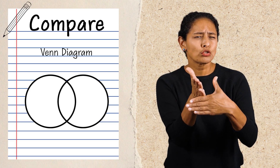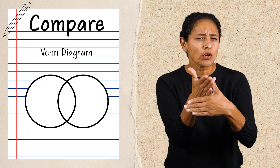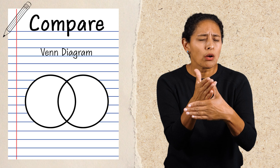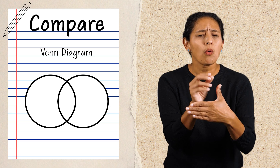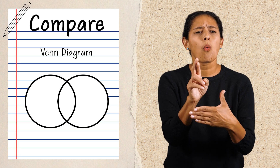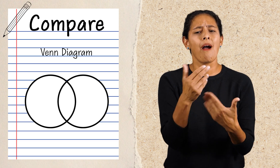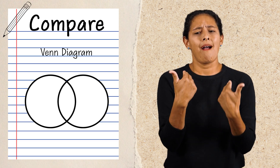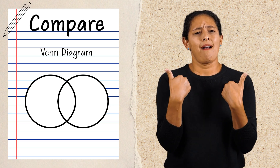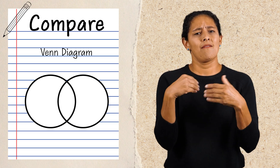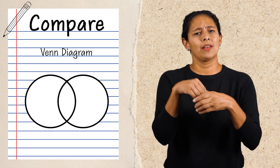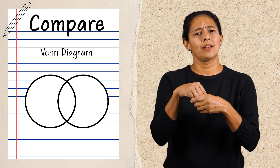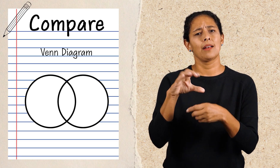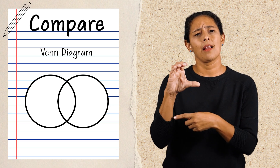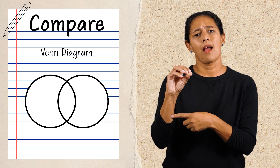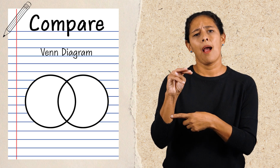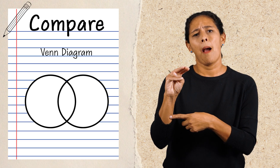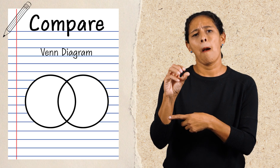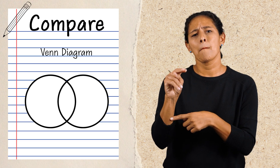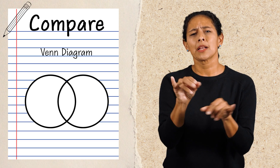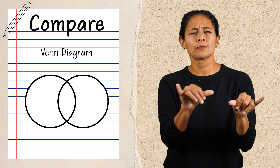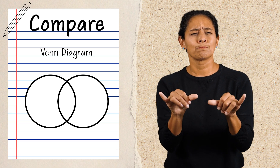or what they share or have in common.